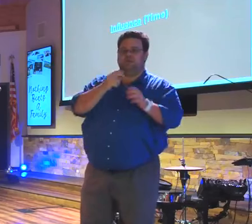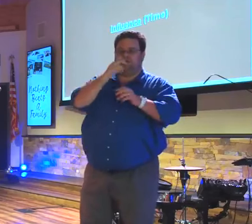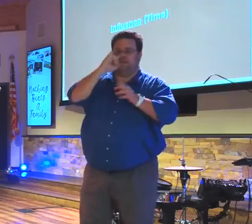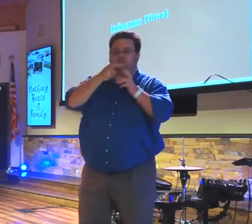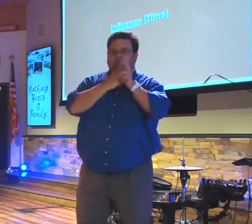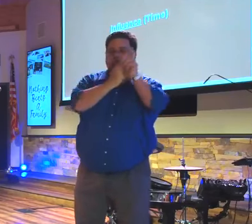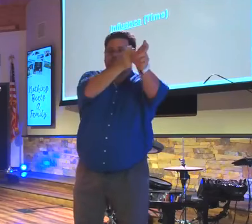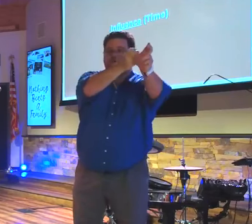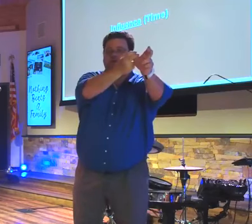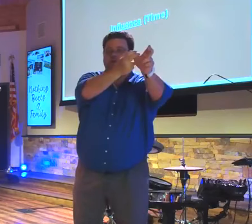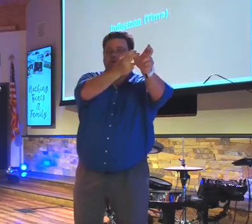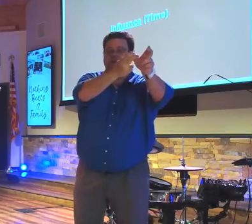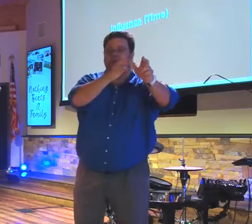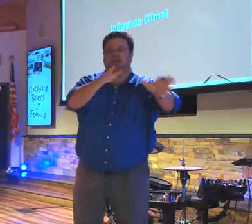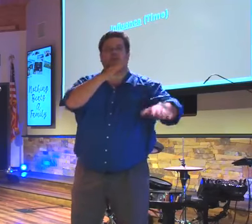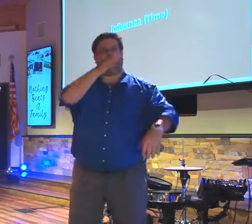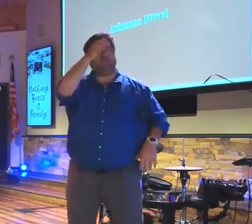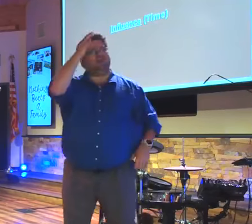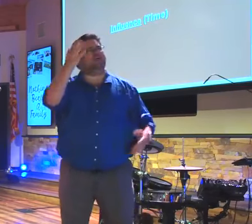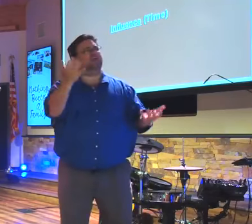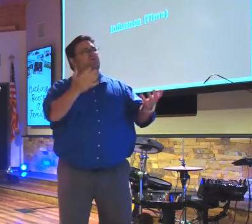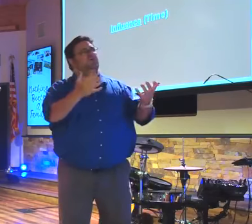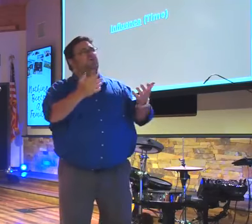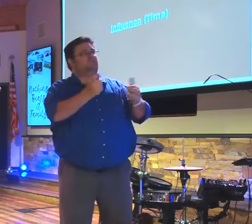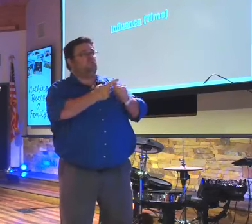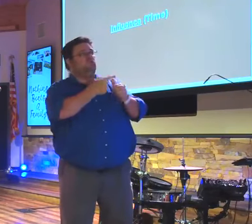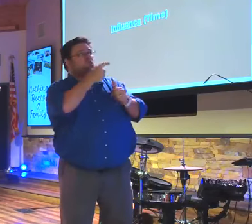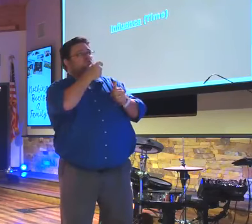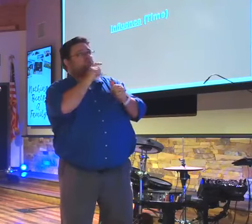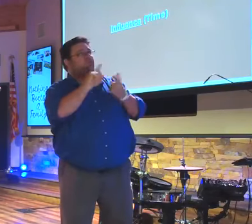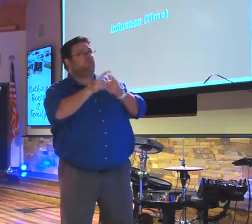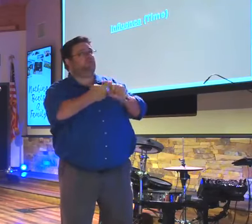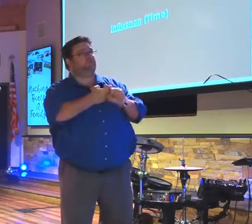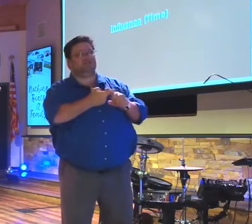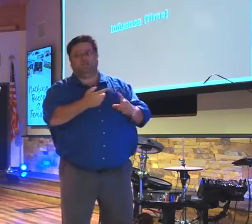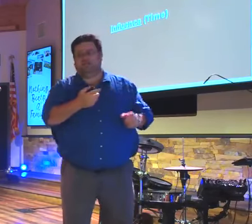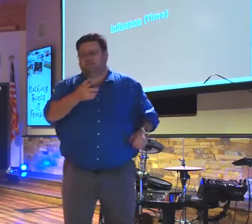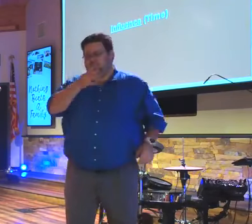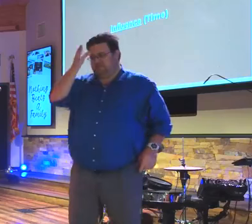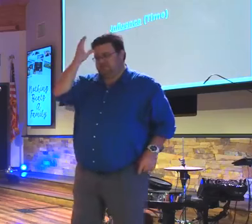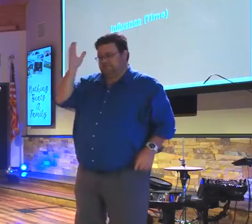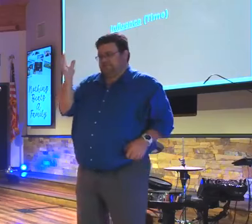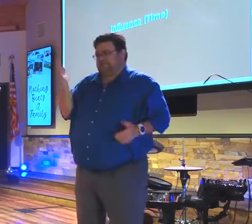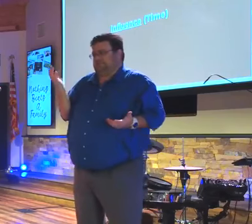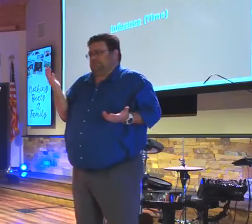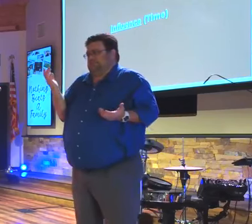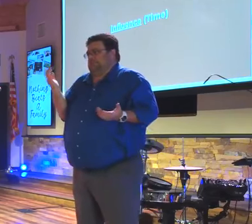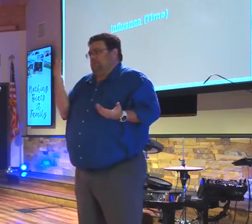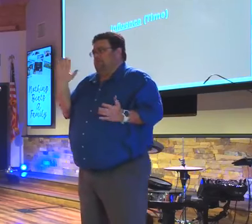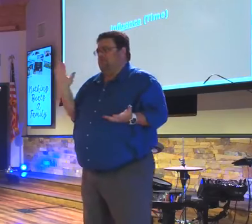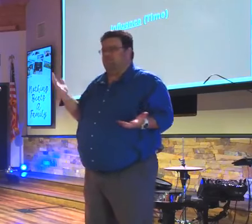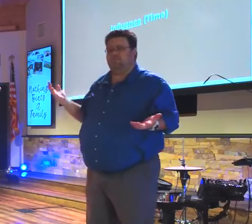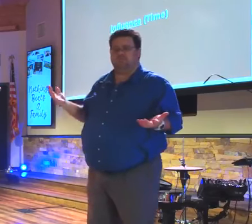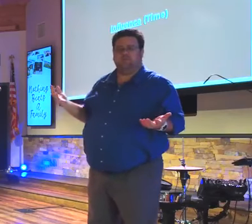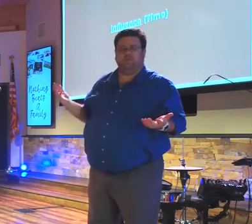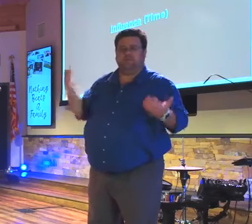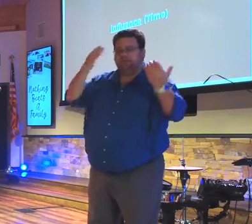were. And I would go to the parents and say, okay, first thing, who are their friends? The parents, I don't know.